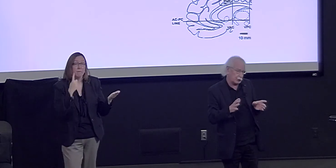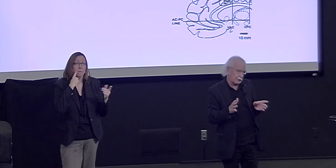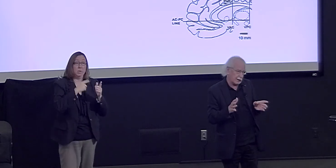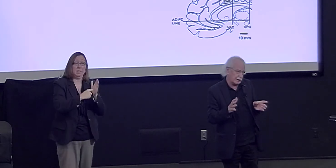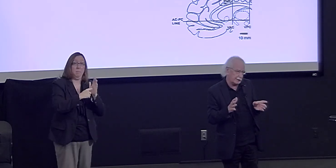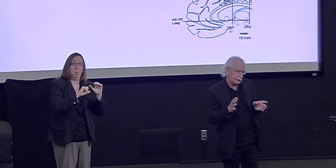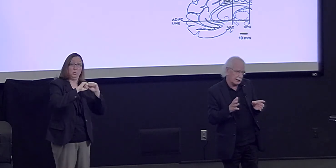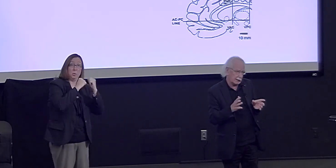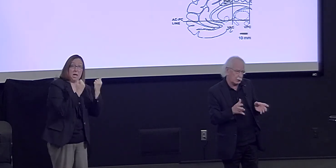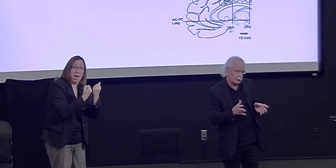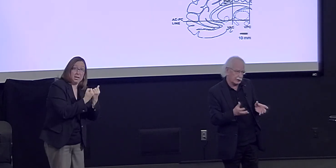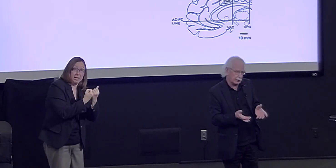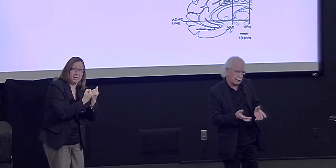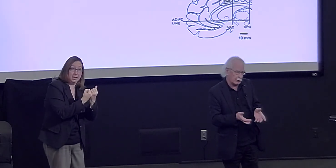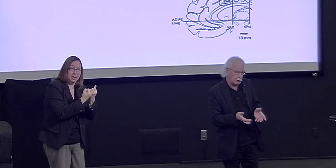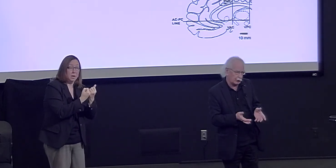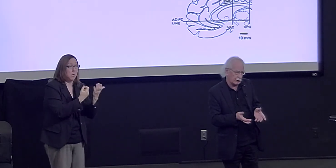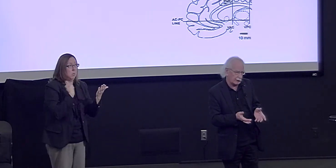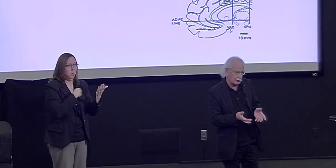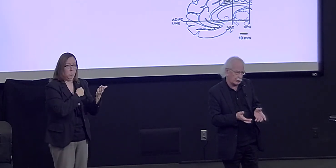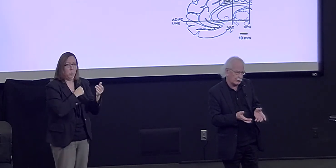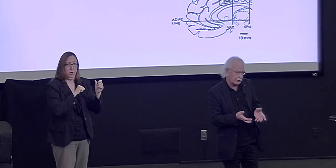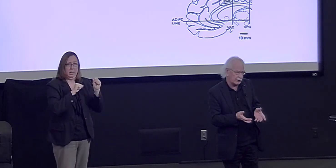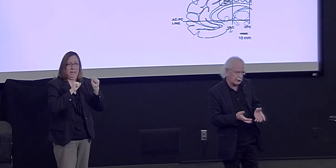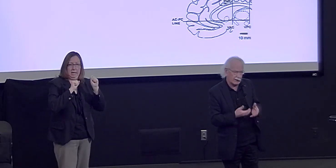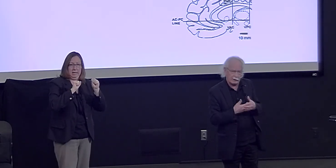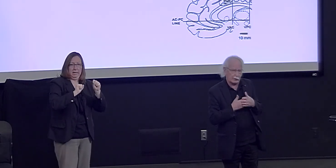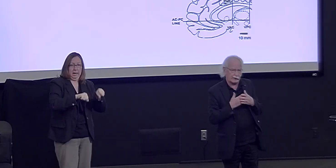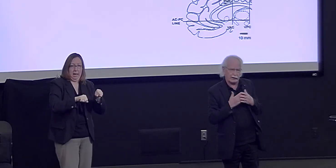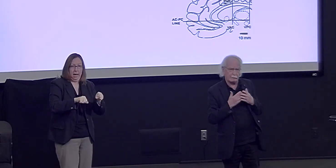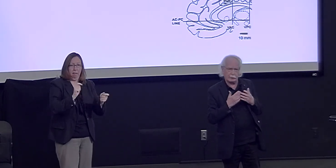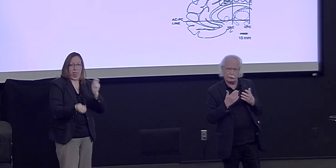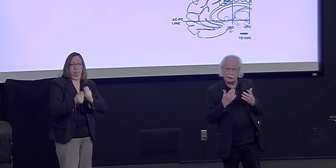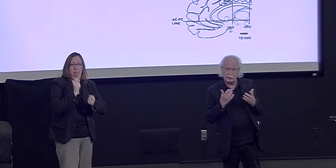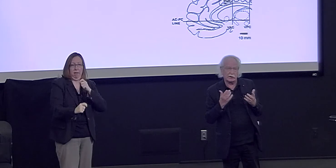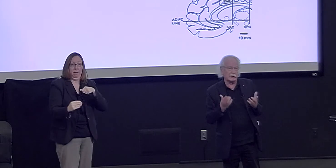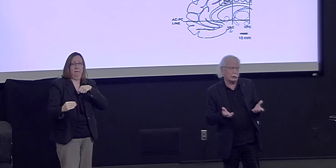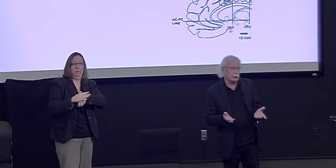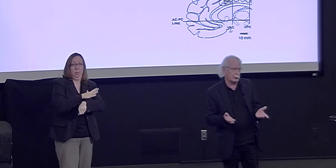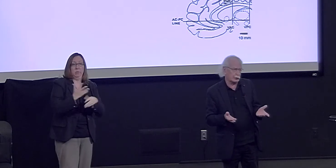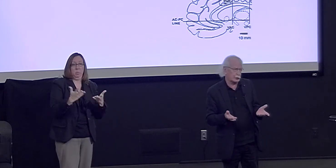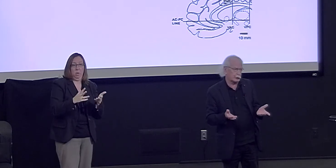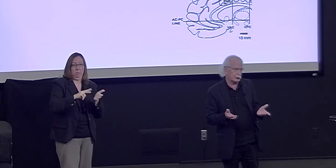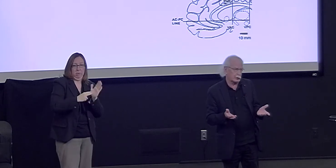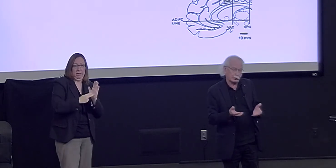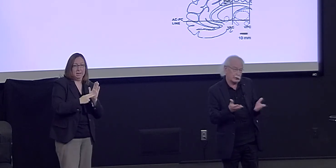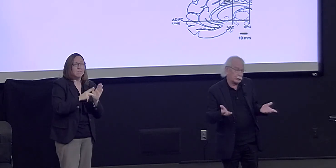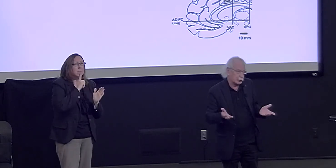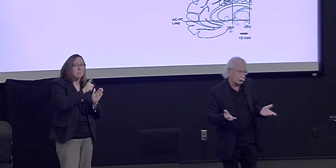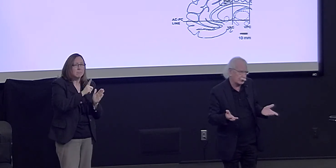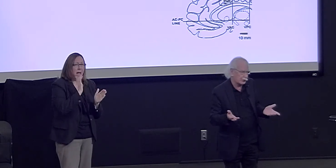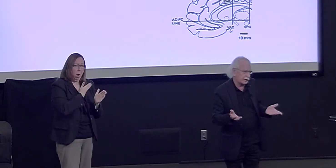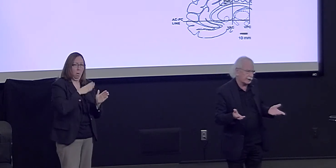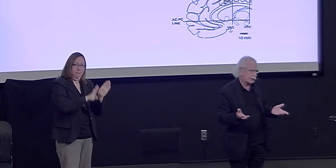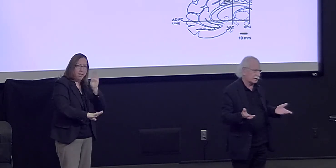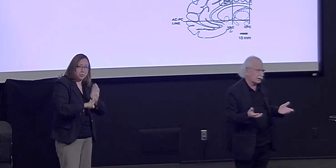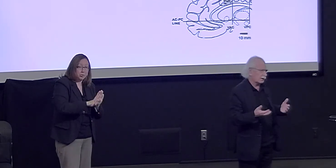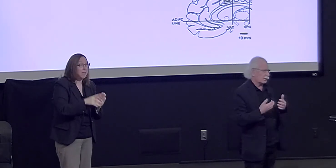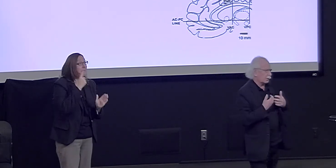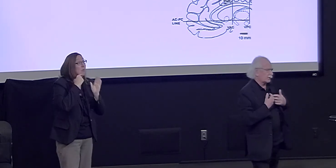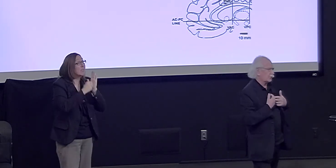can modify what is biologically determinate. For example, the neurosurgeon or the surgeon in